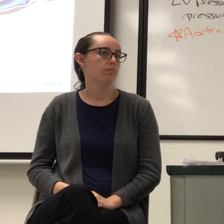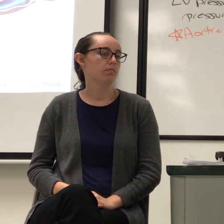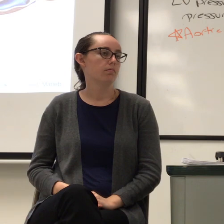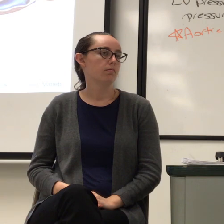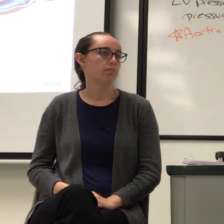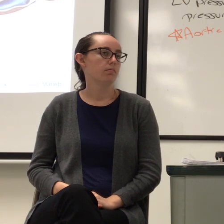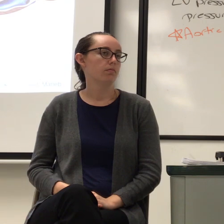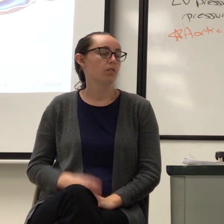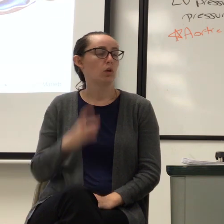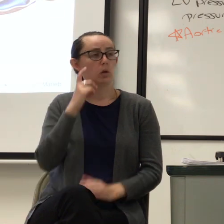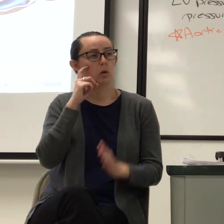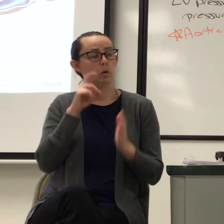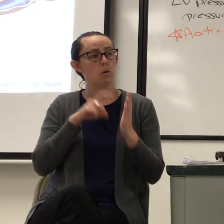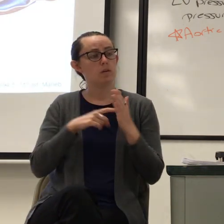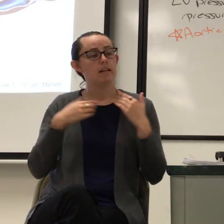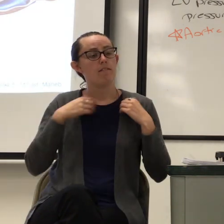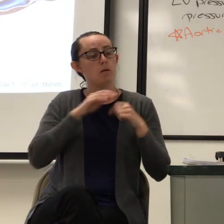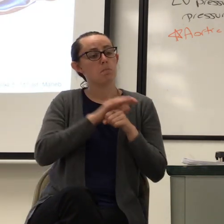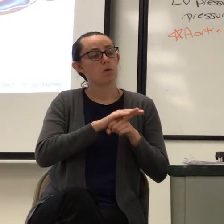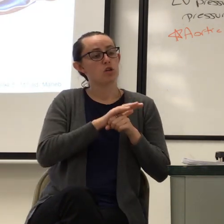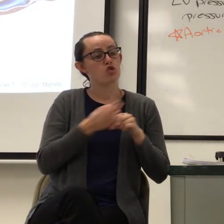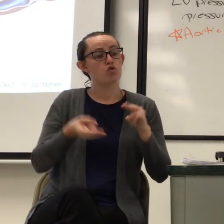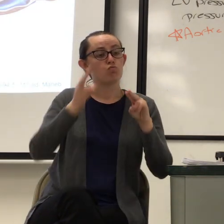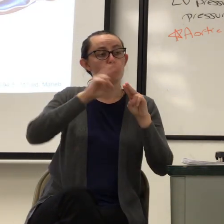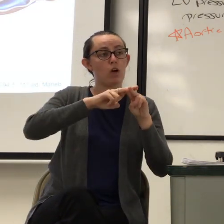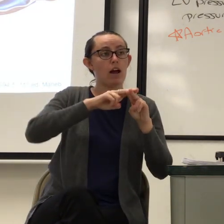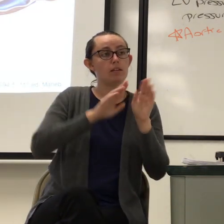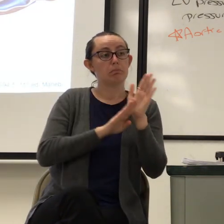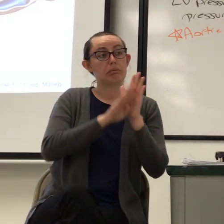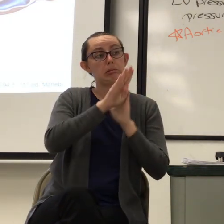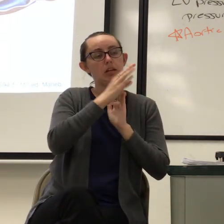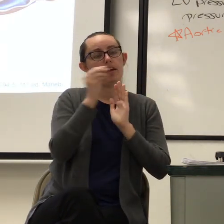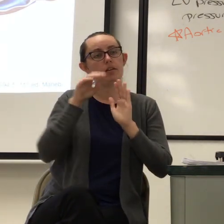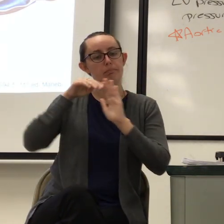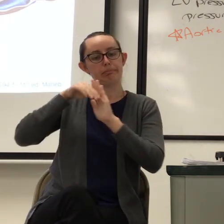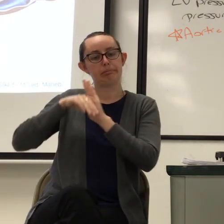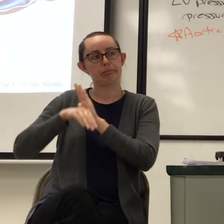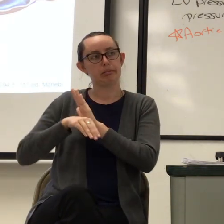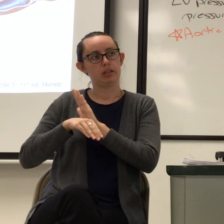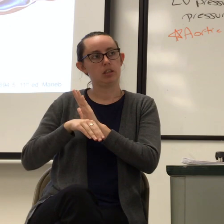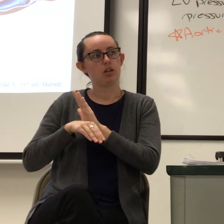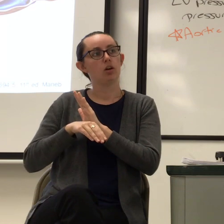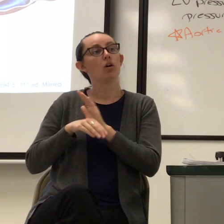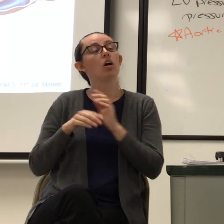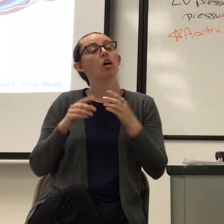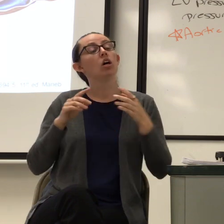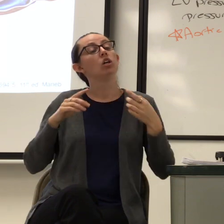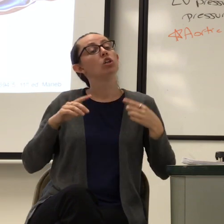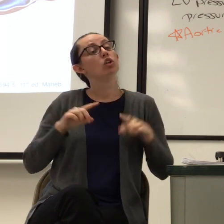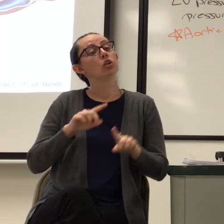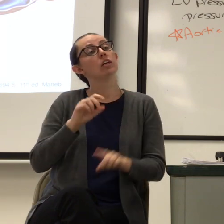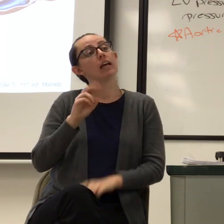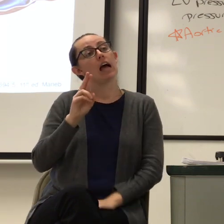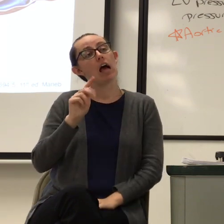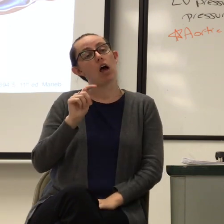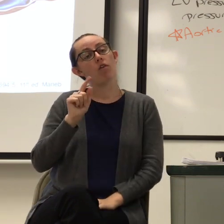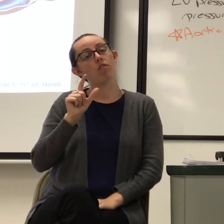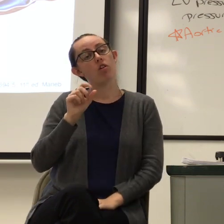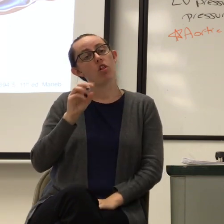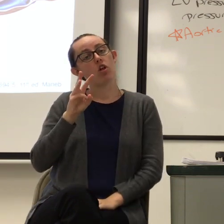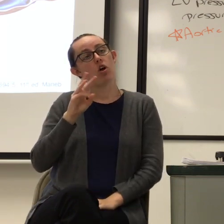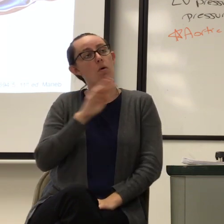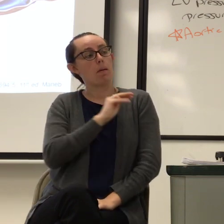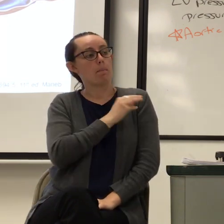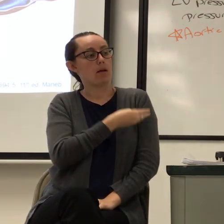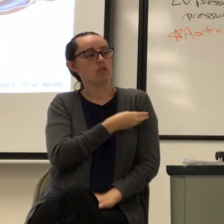Notice how there's a pressure rise and a pressure drop. So muscle actually starts to relax during outflow. Okay?